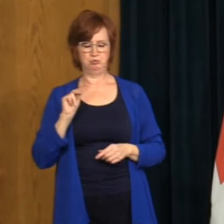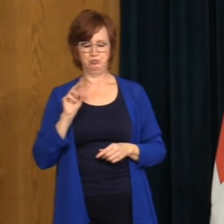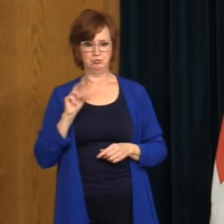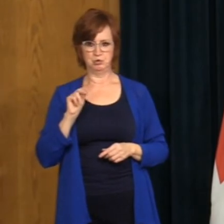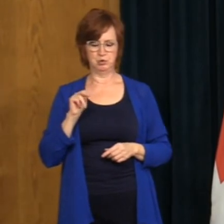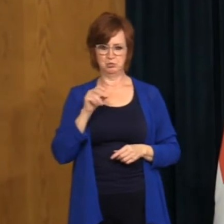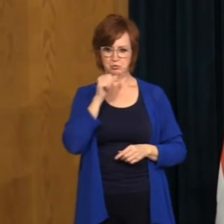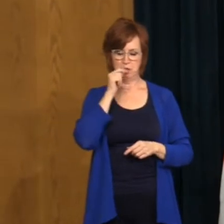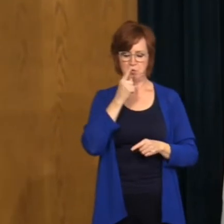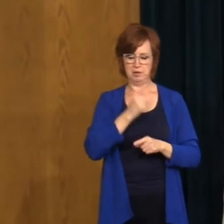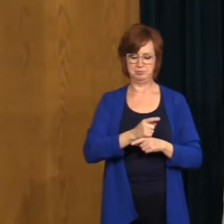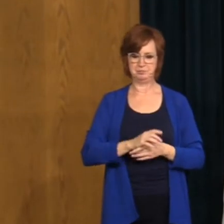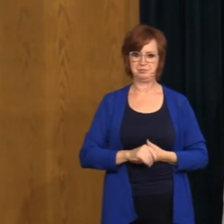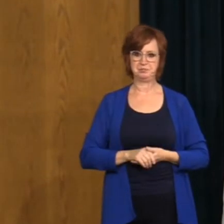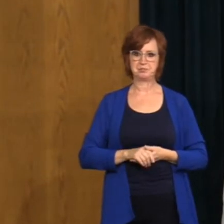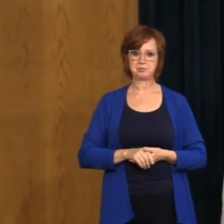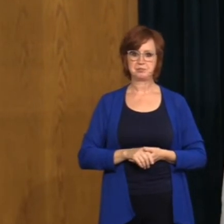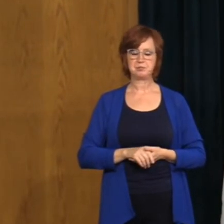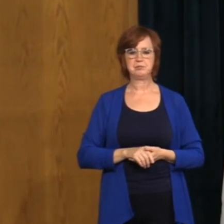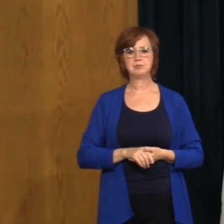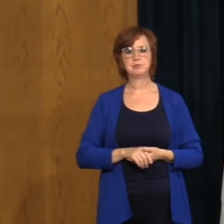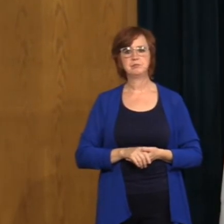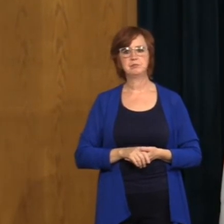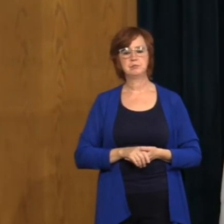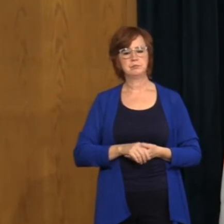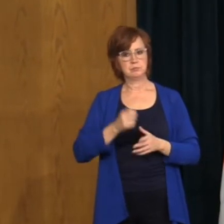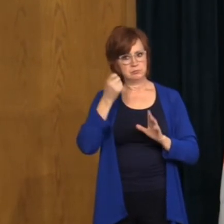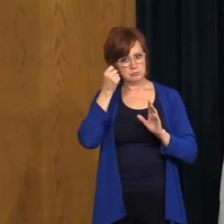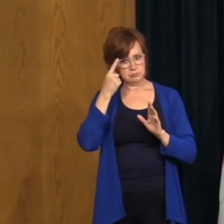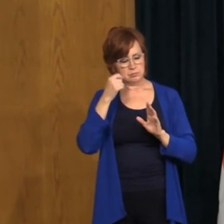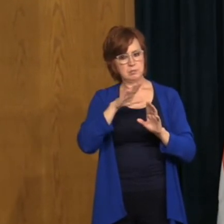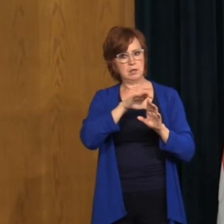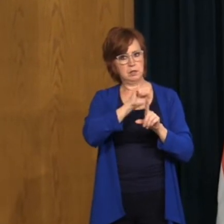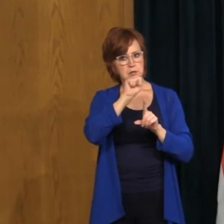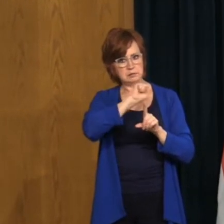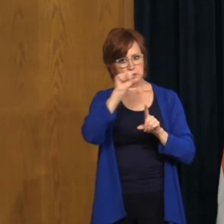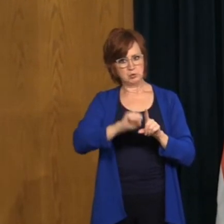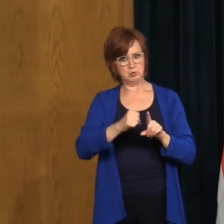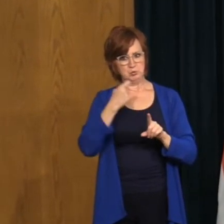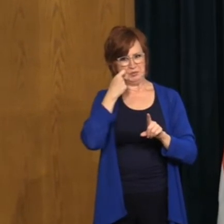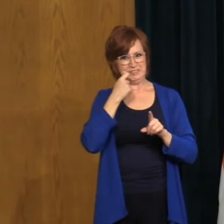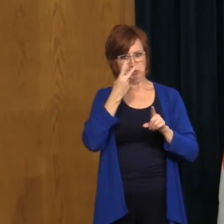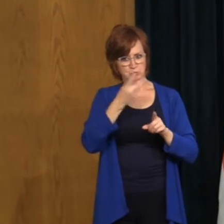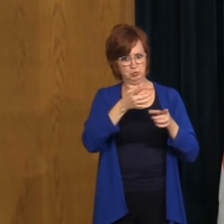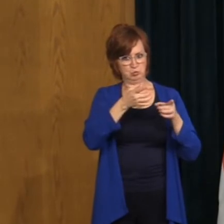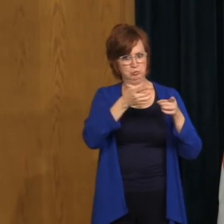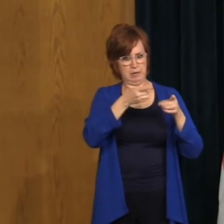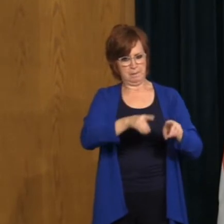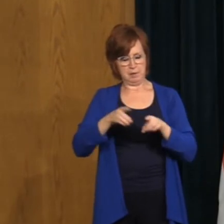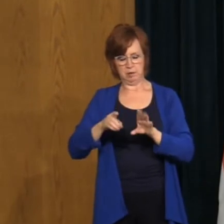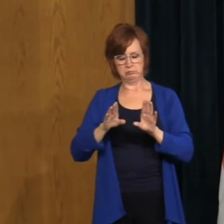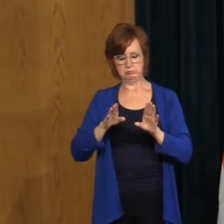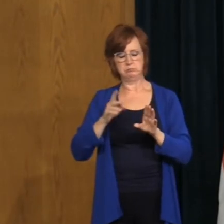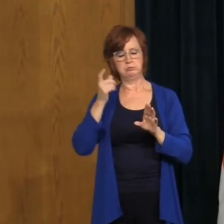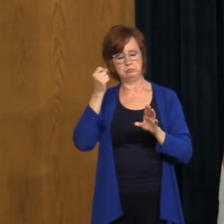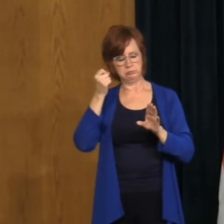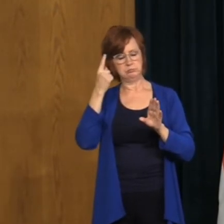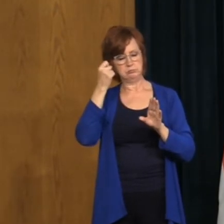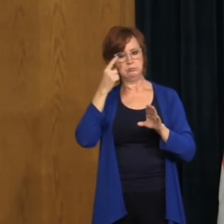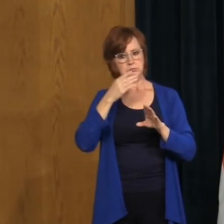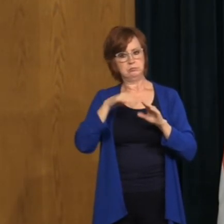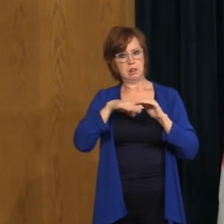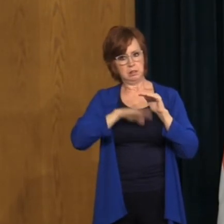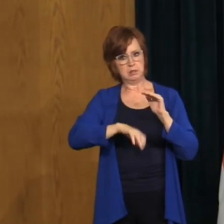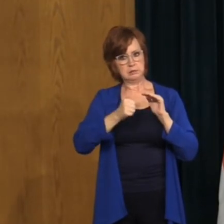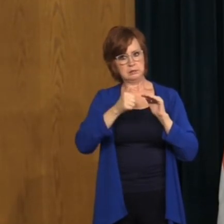today. What has happened in Saskatoon, notwithstanding that there was a larger gathering than what there should have been,